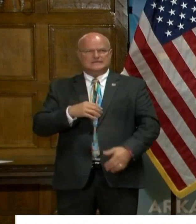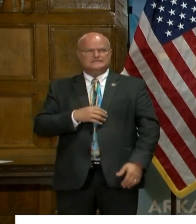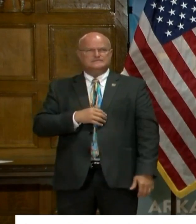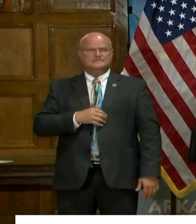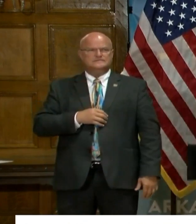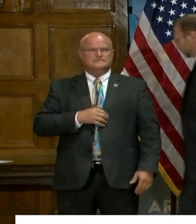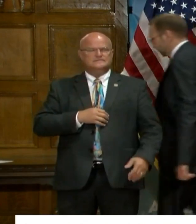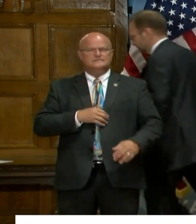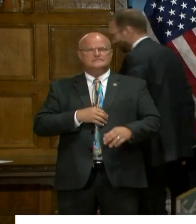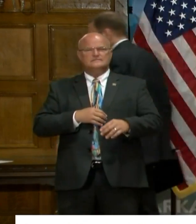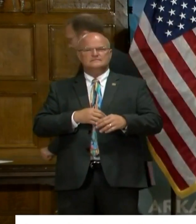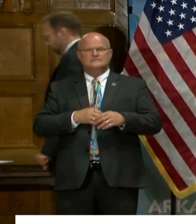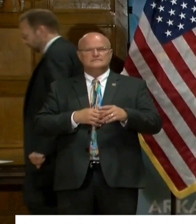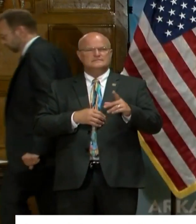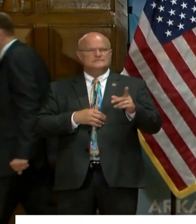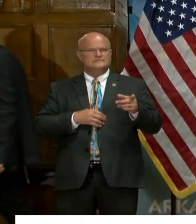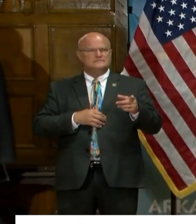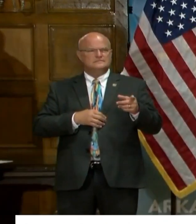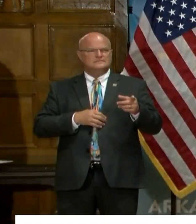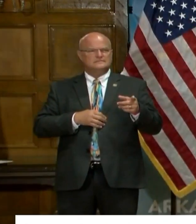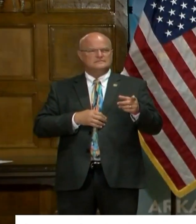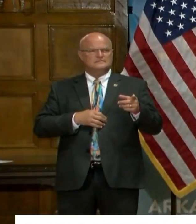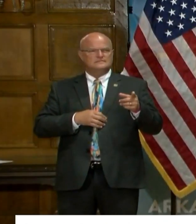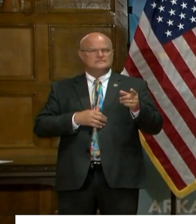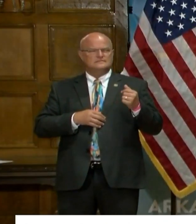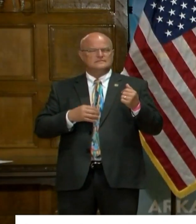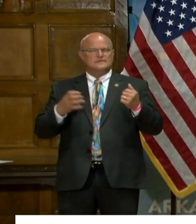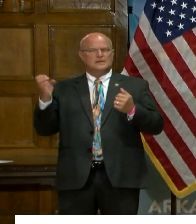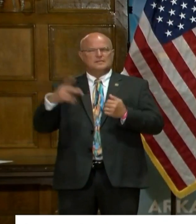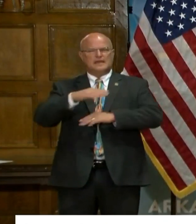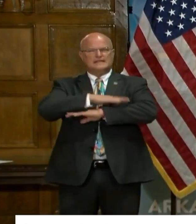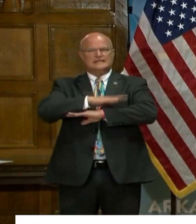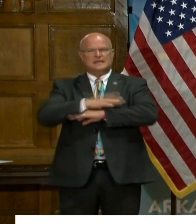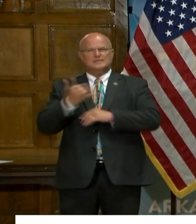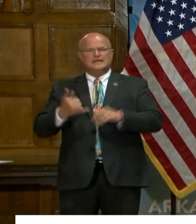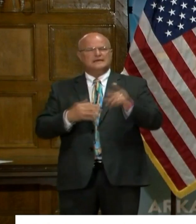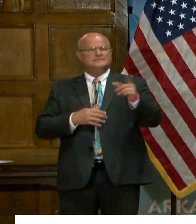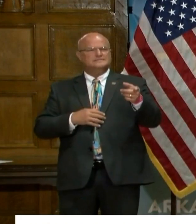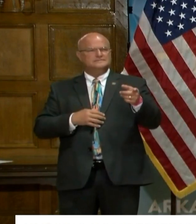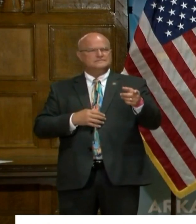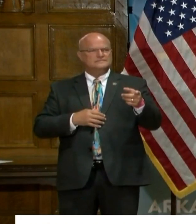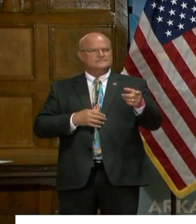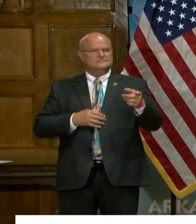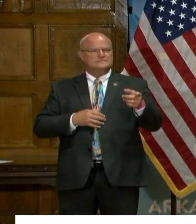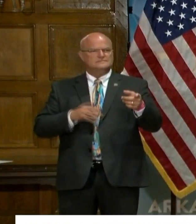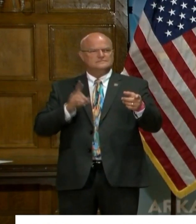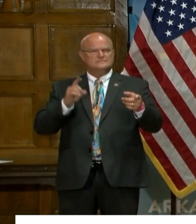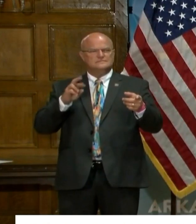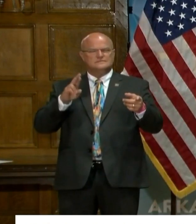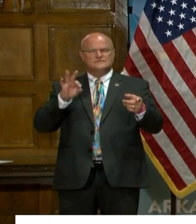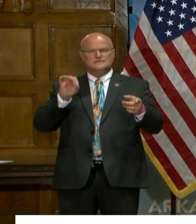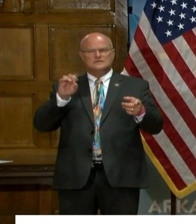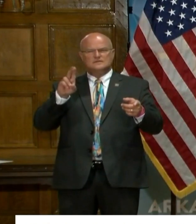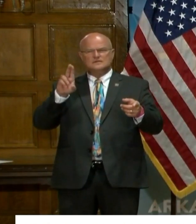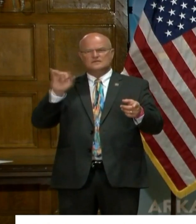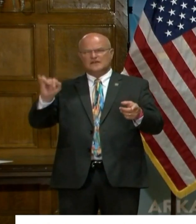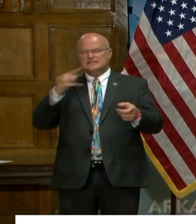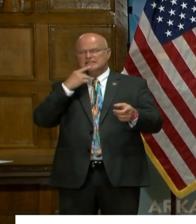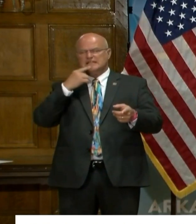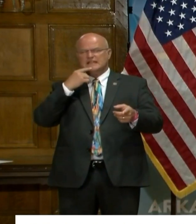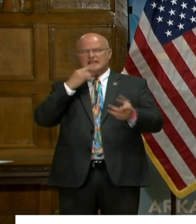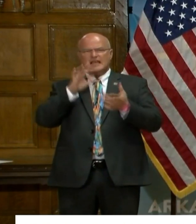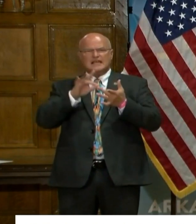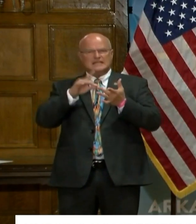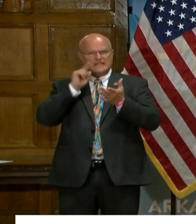All right, back to the table. Is there a requirement? We're coming back to the table here. Dr. Fauci said today that